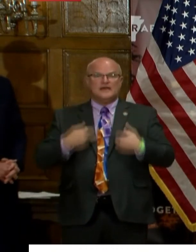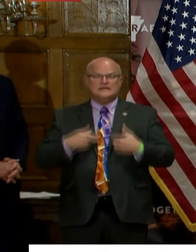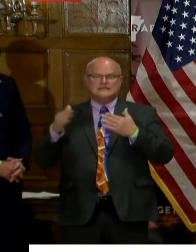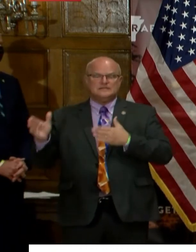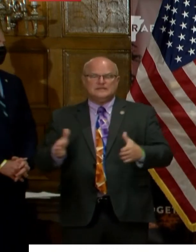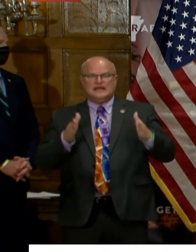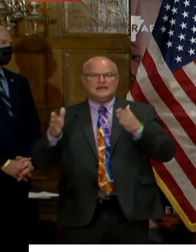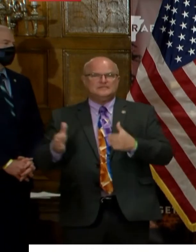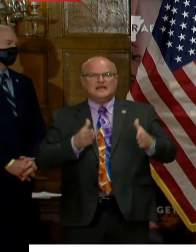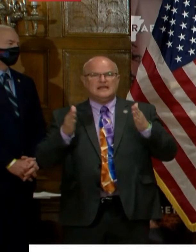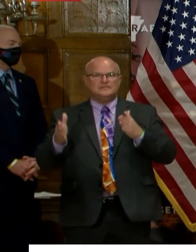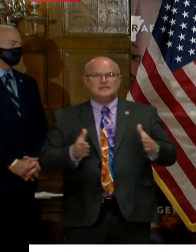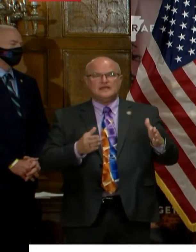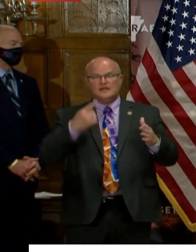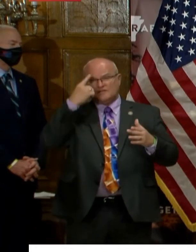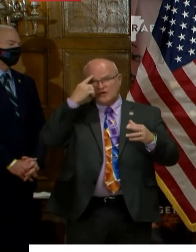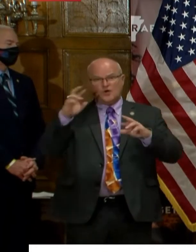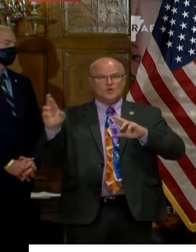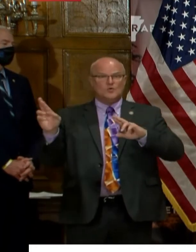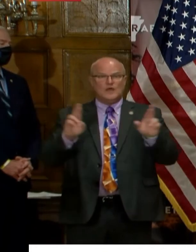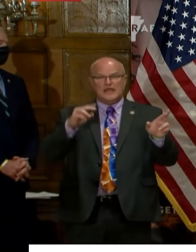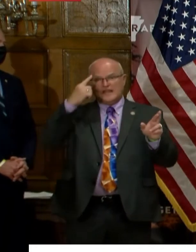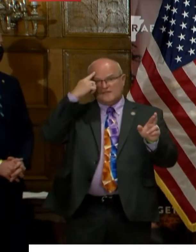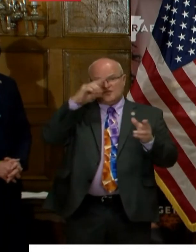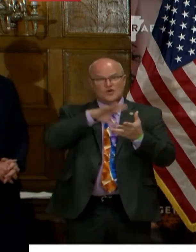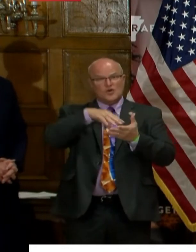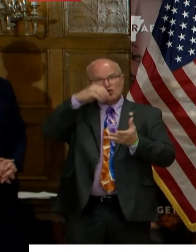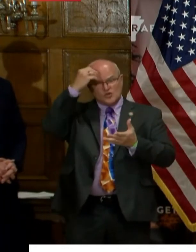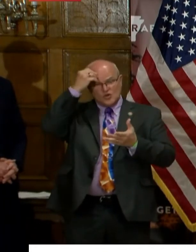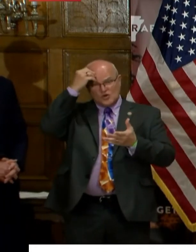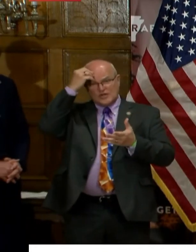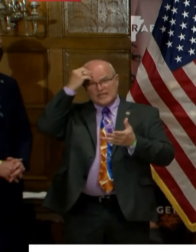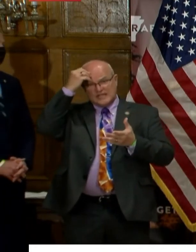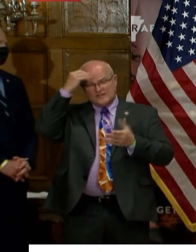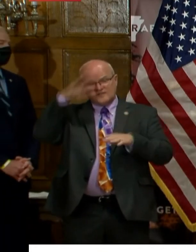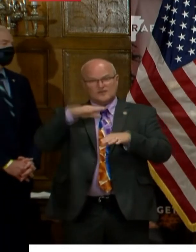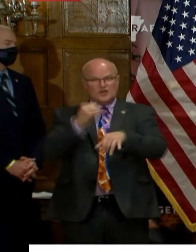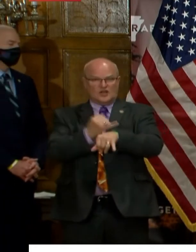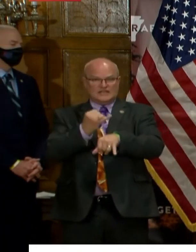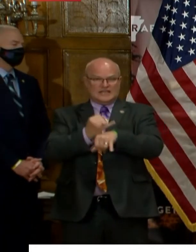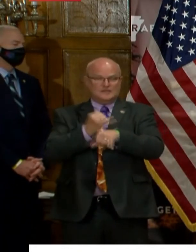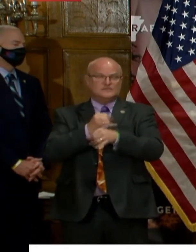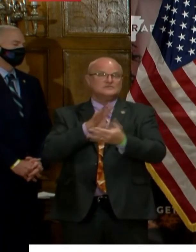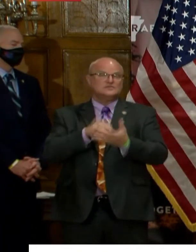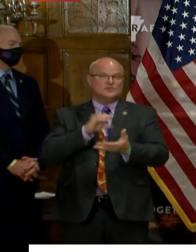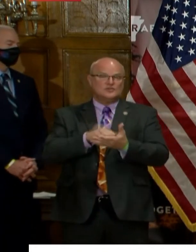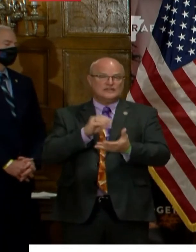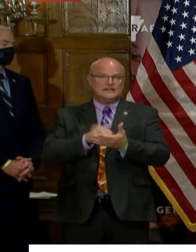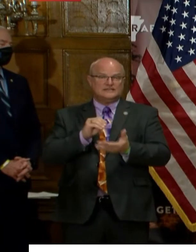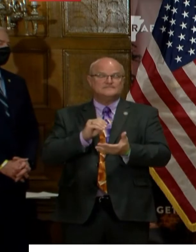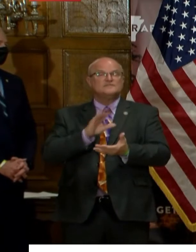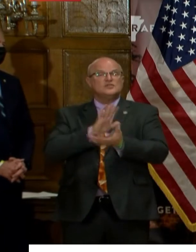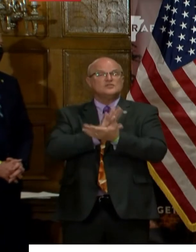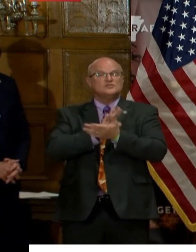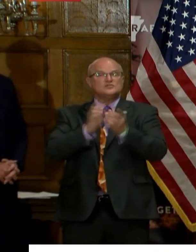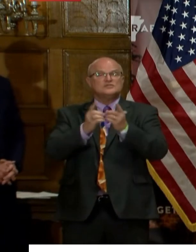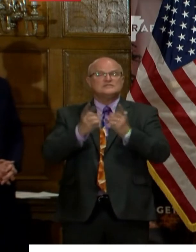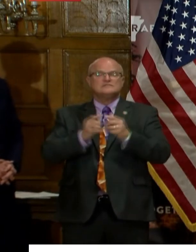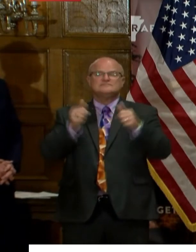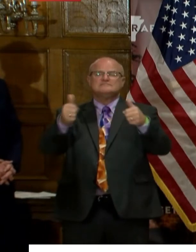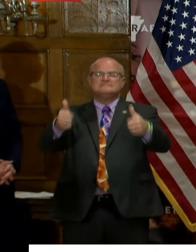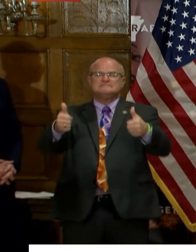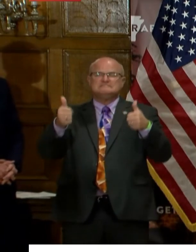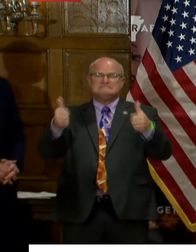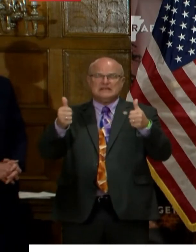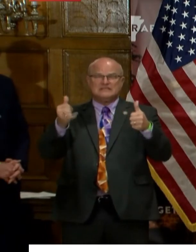plan for it through our Ready for Learning guidance and our response levels for on-site learning. Our school districts are doing an excellent